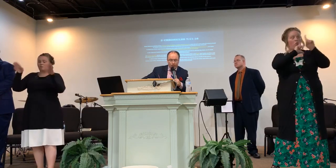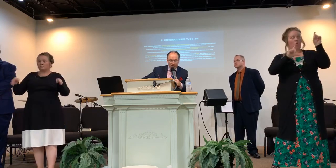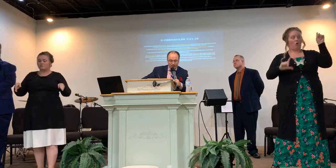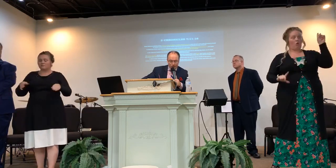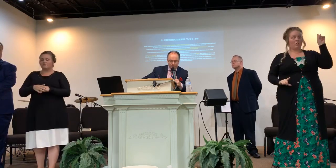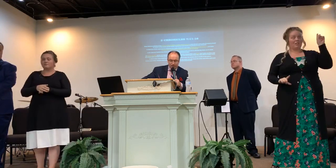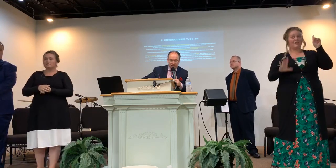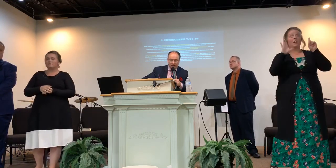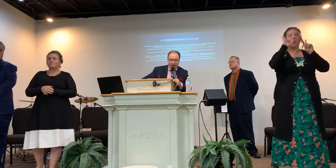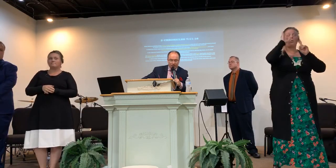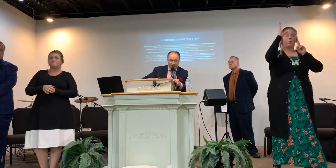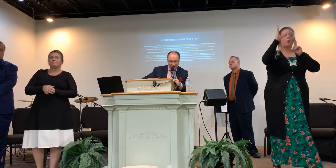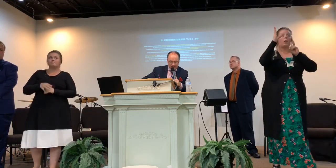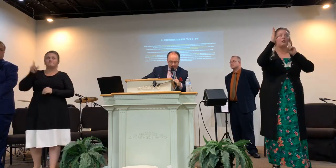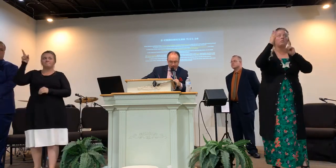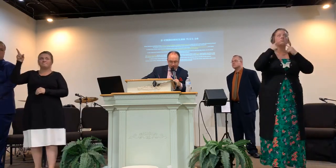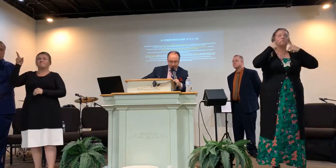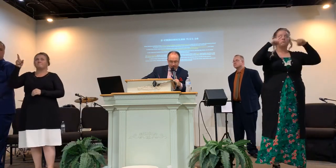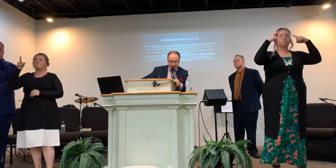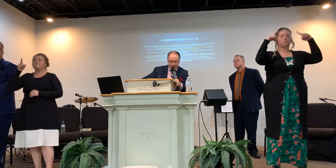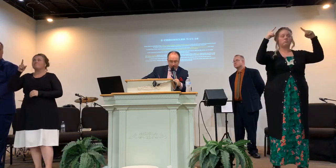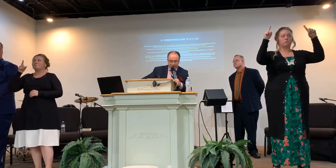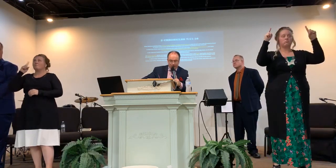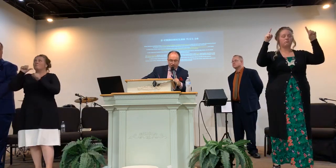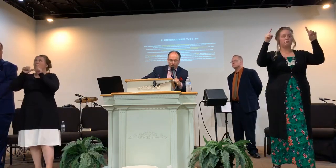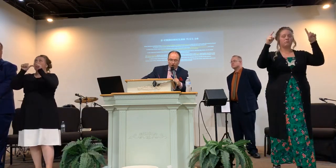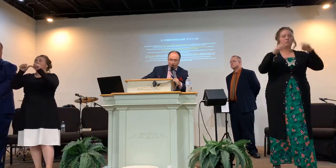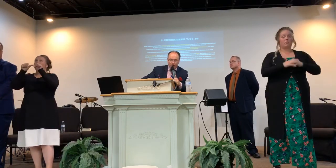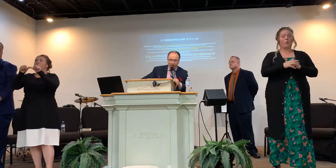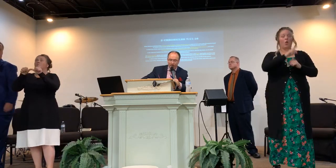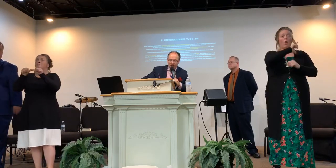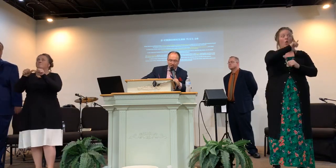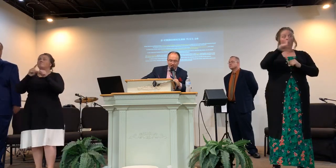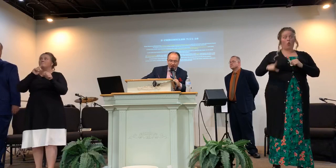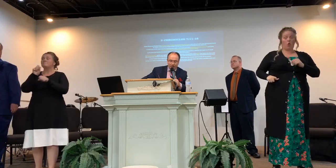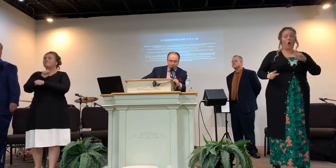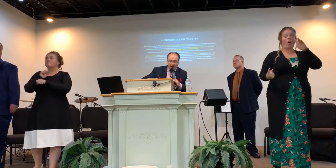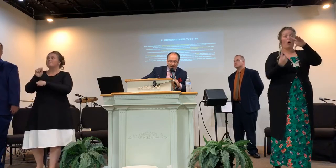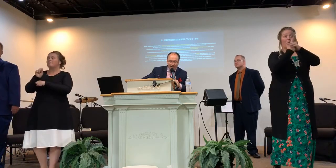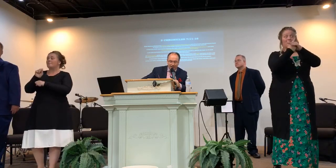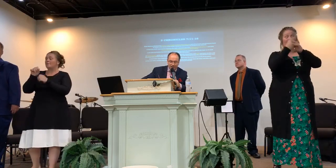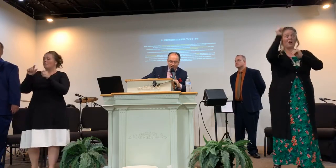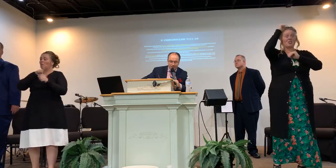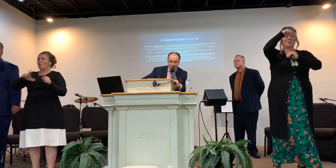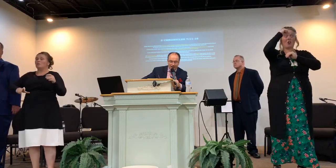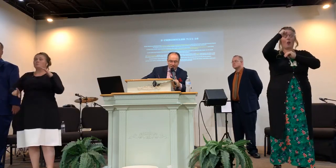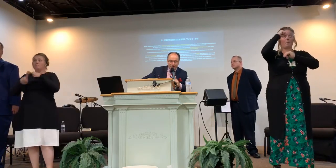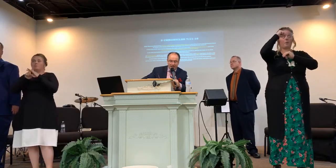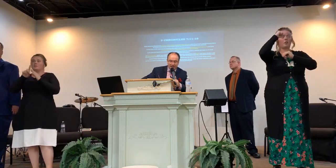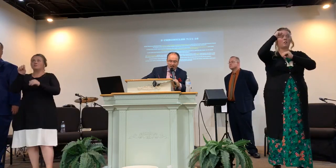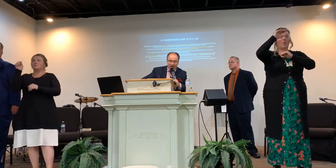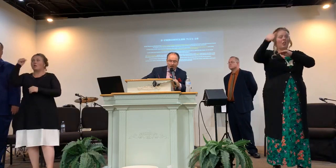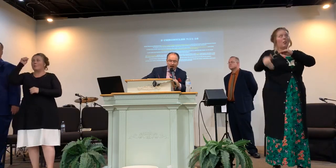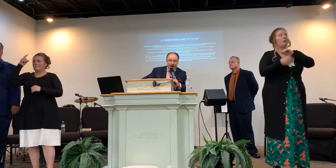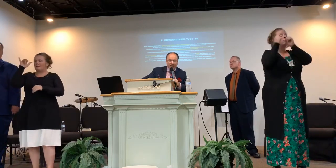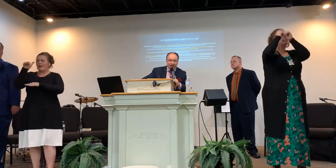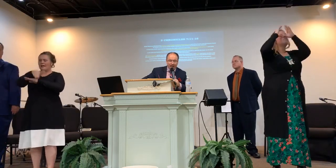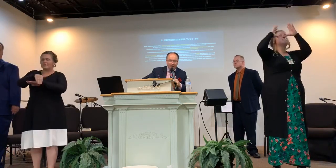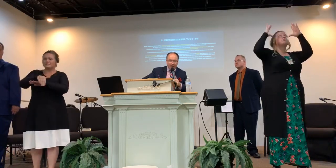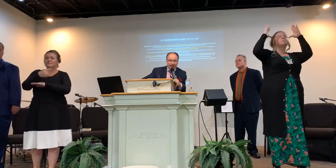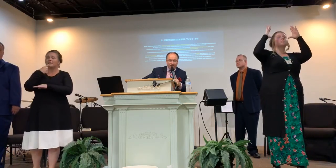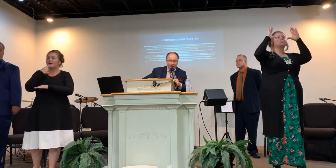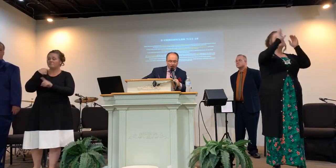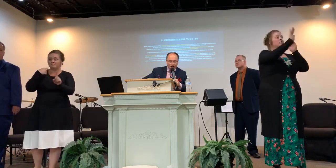he prosperously effected. And the Lord appeared unto Solomon by night and said unto him,